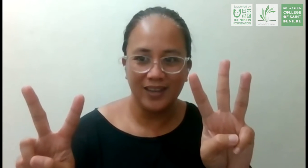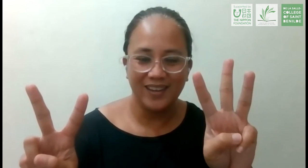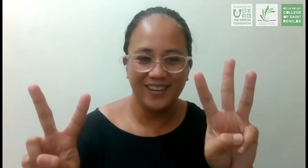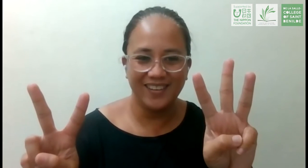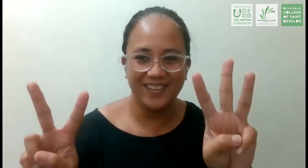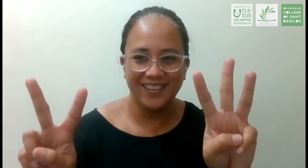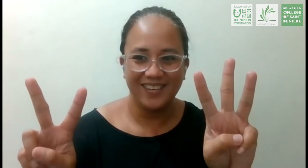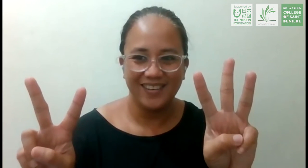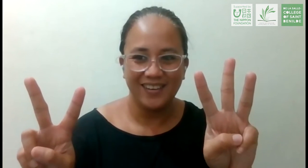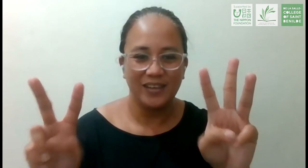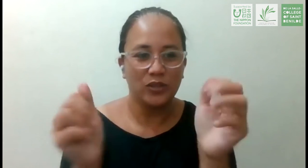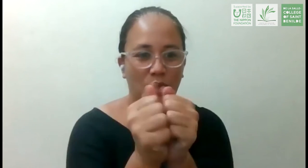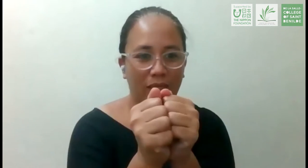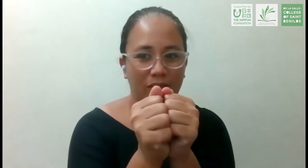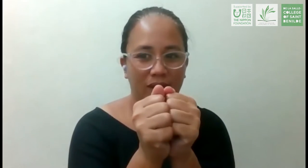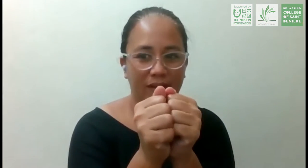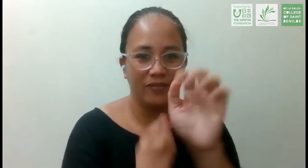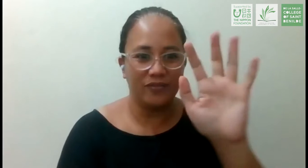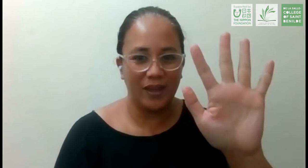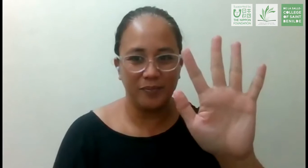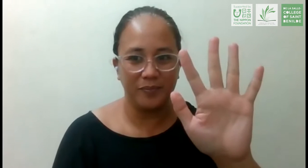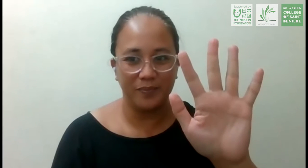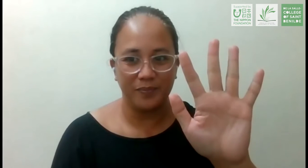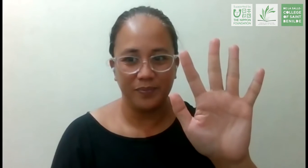3, together 5.